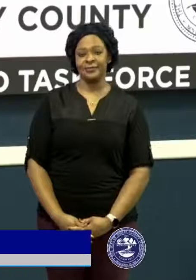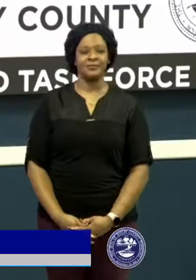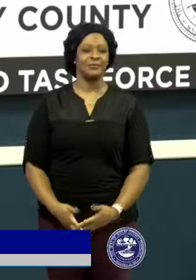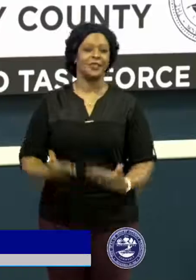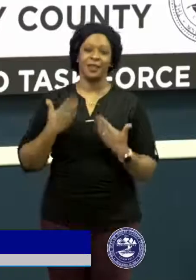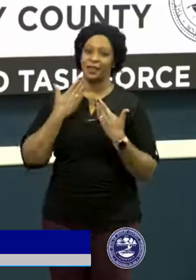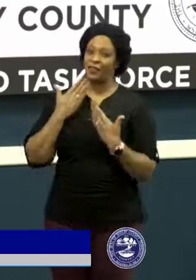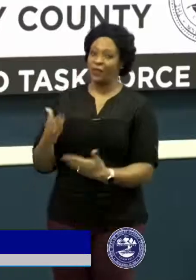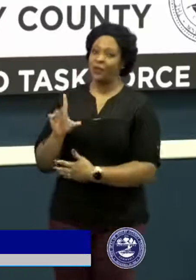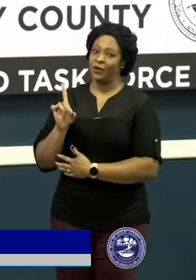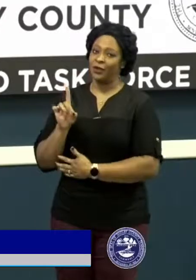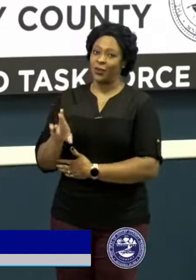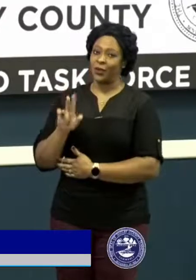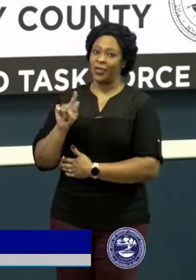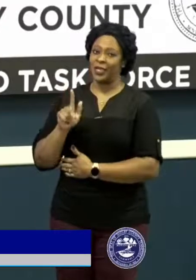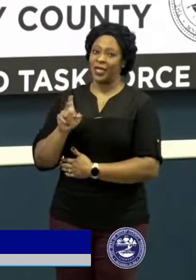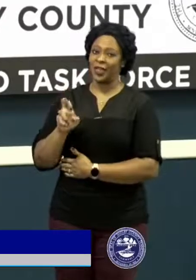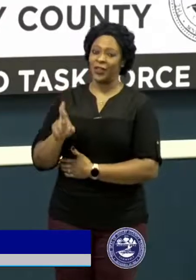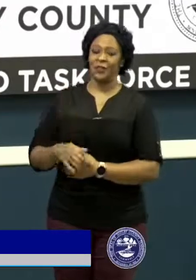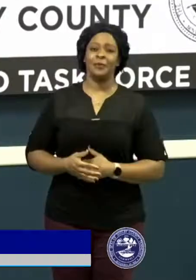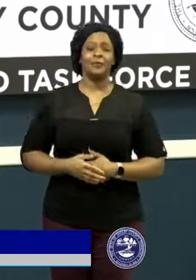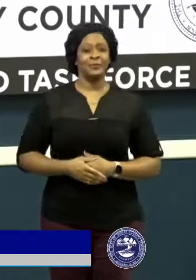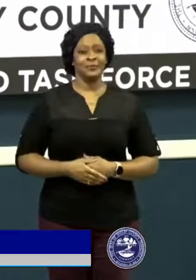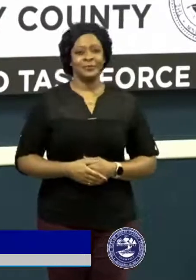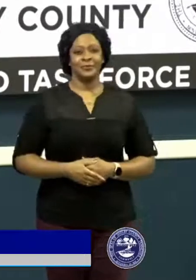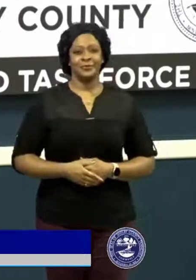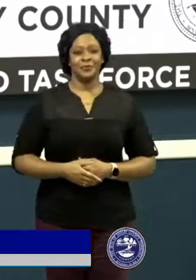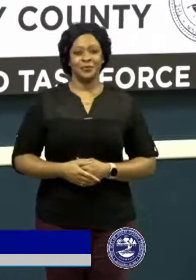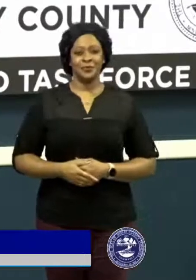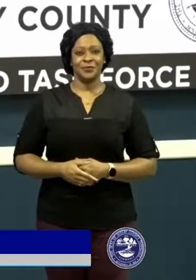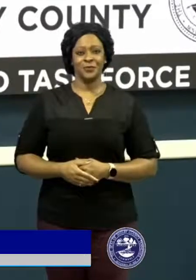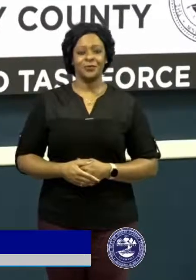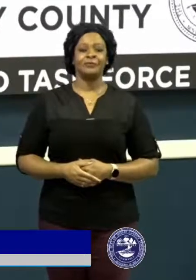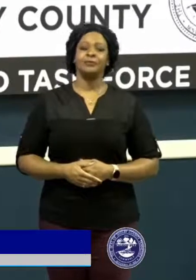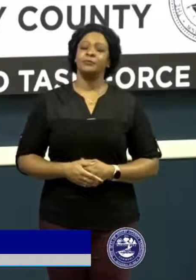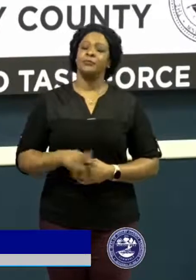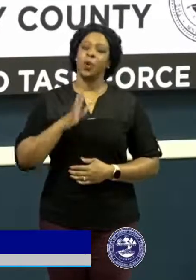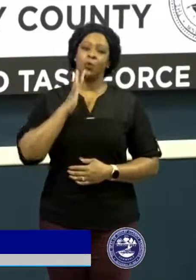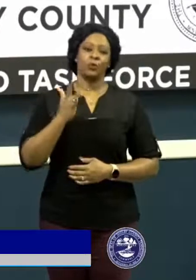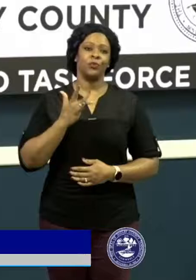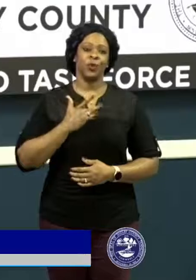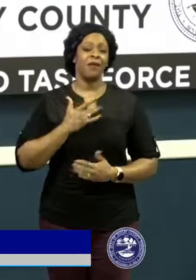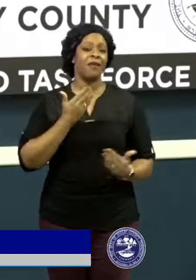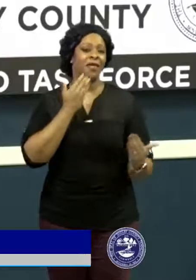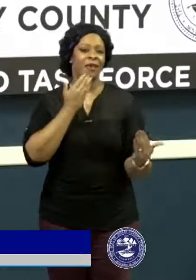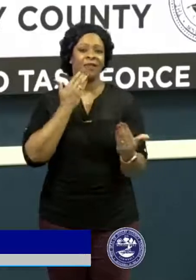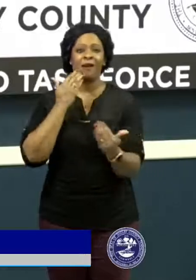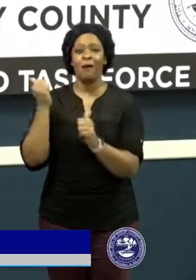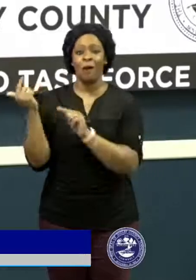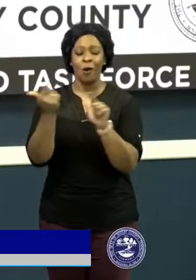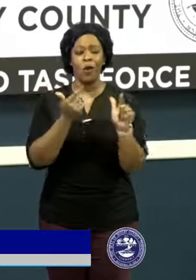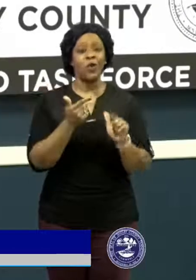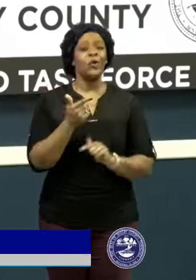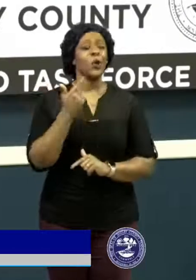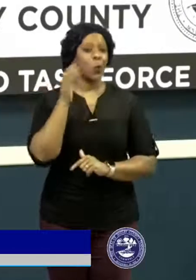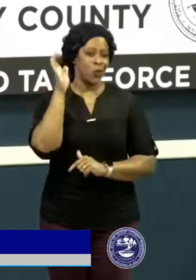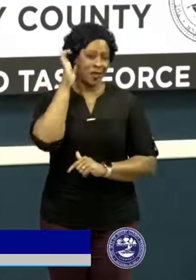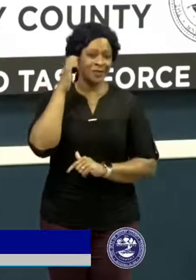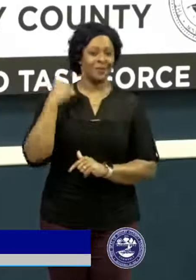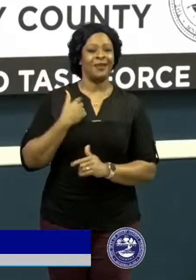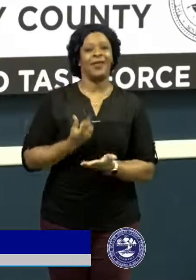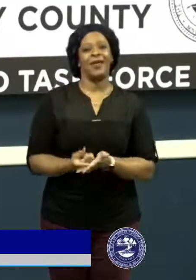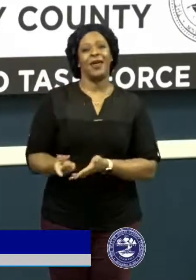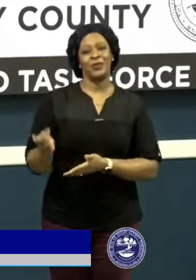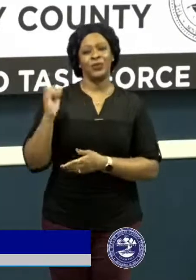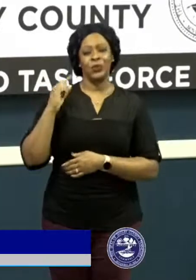Thank you, Dr. Taylor. So I appreciate and want to thank everybody who heard us last week